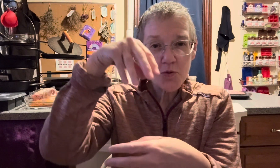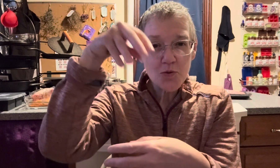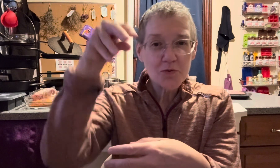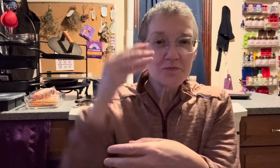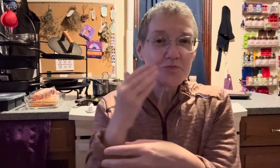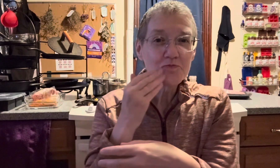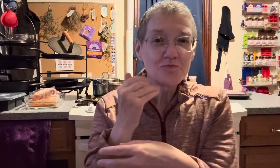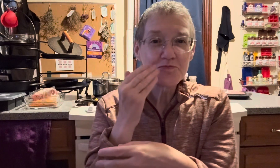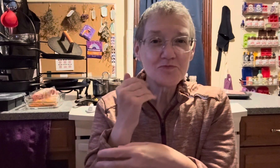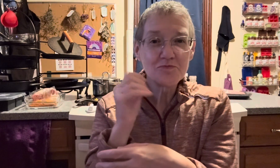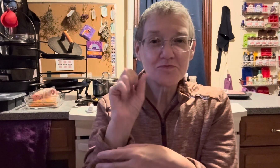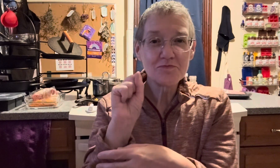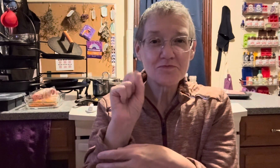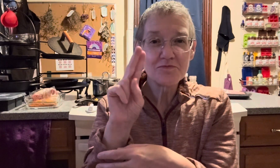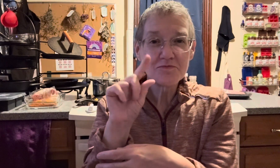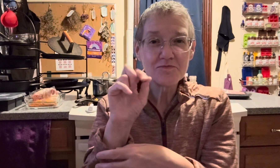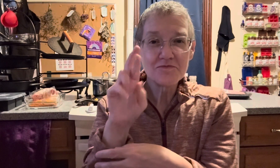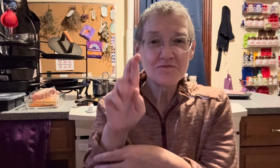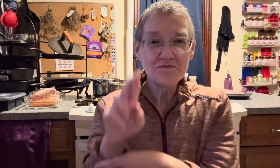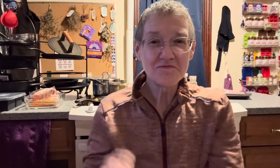and smoked sugar.